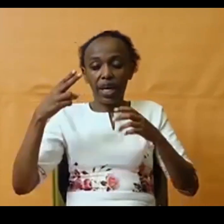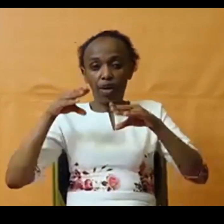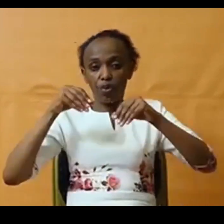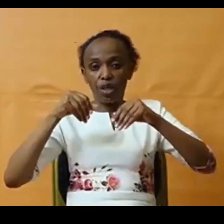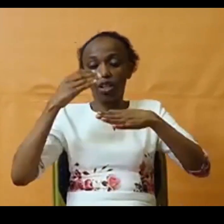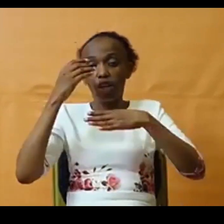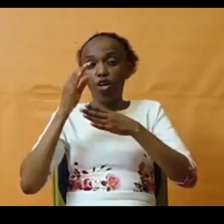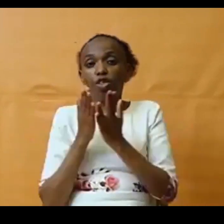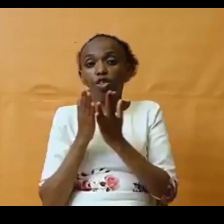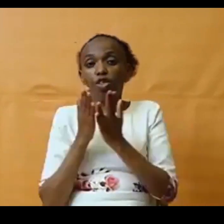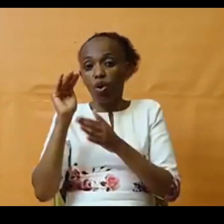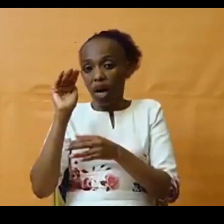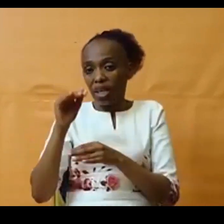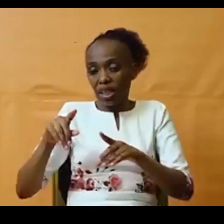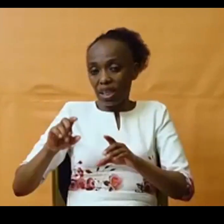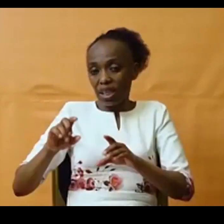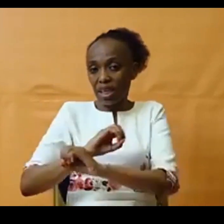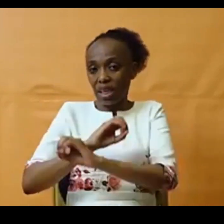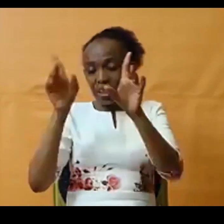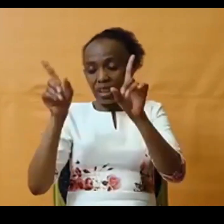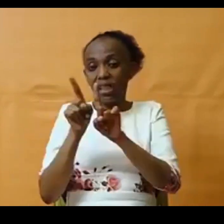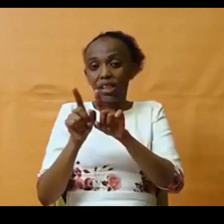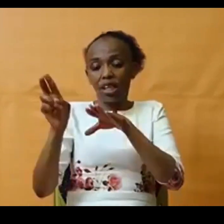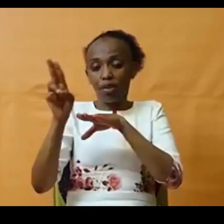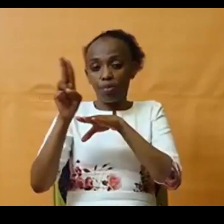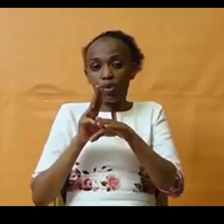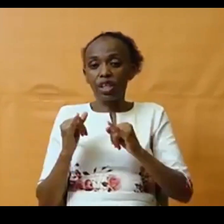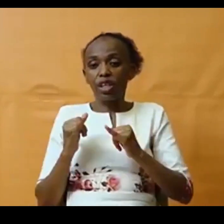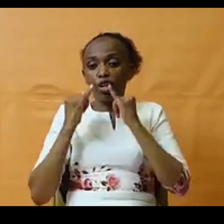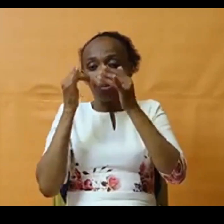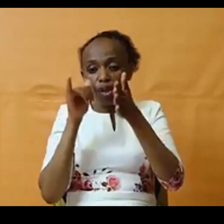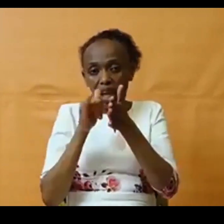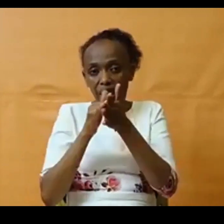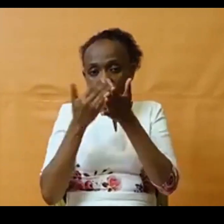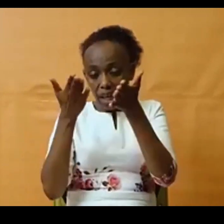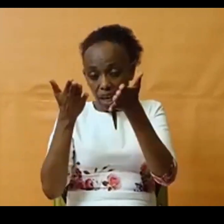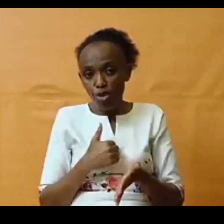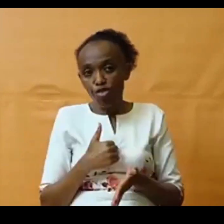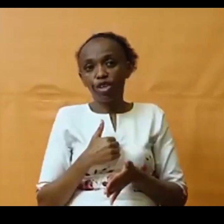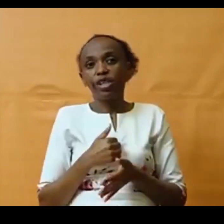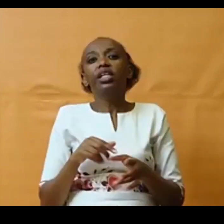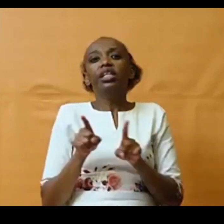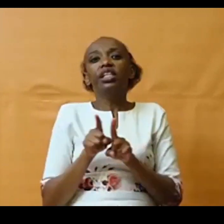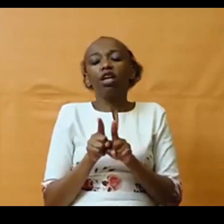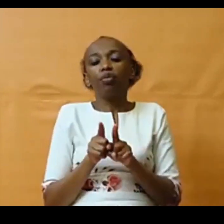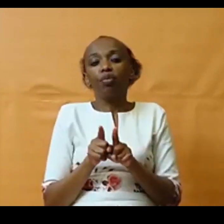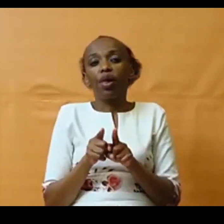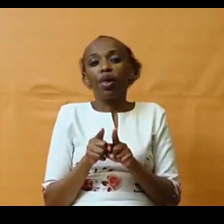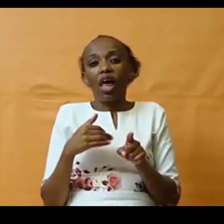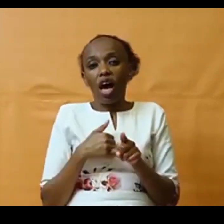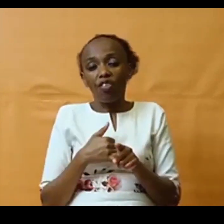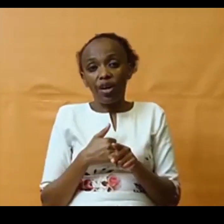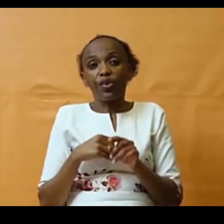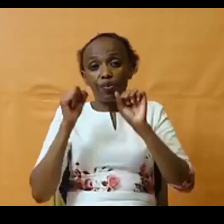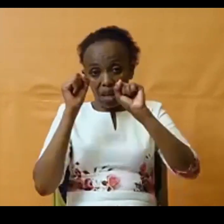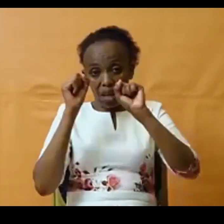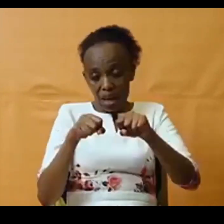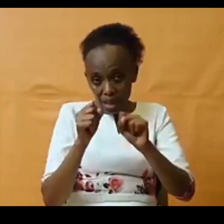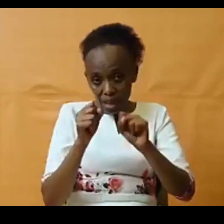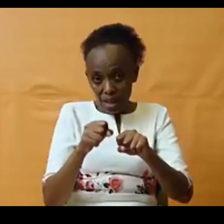transparency and using information which is already available? And definitely a starting point will be agreeing